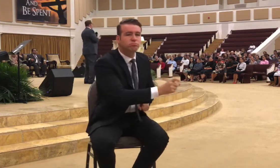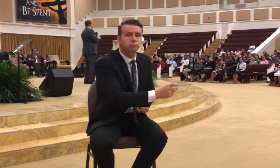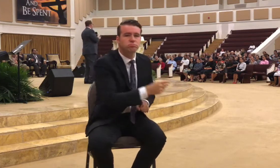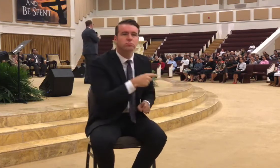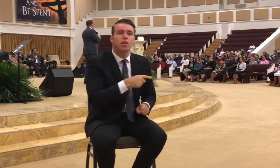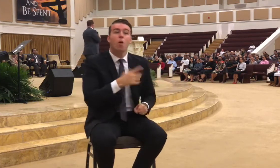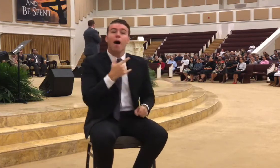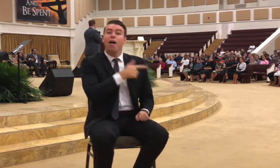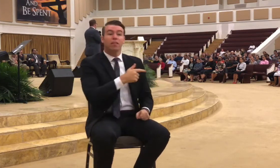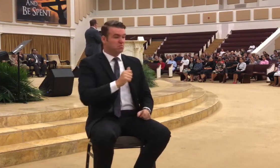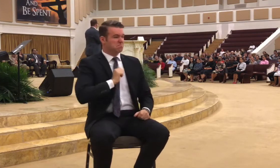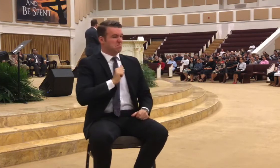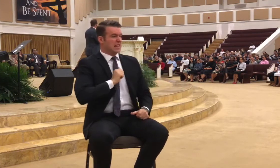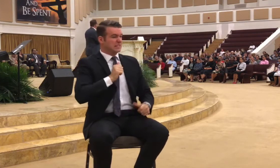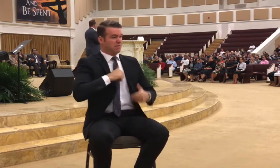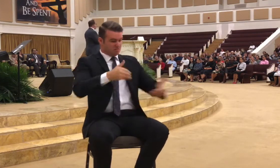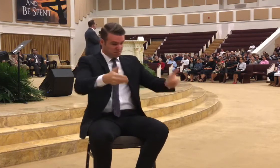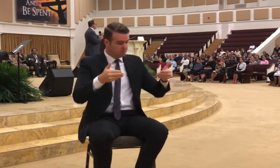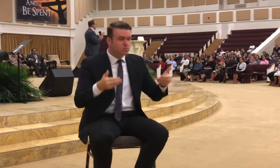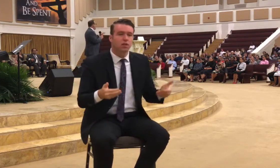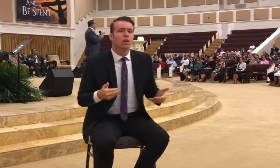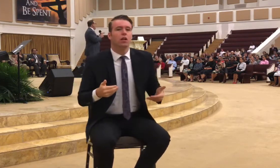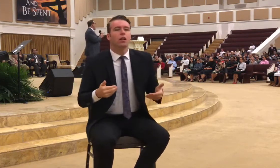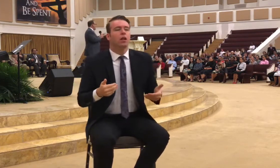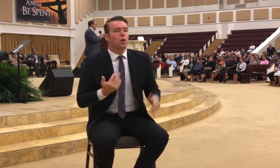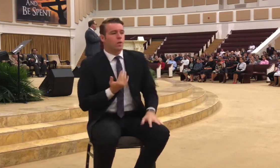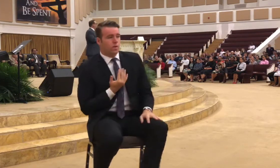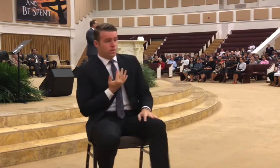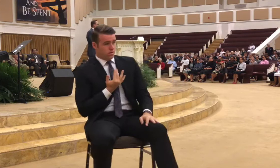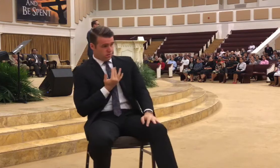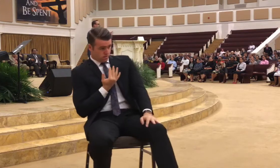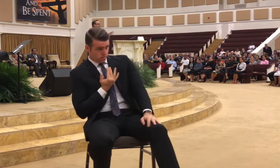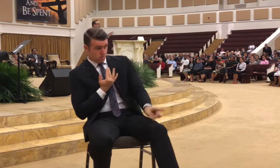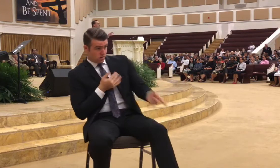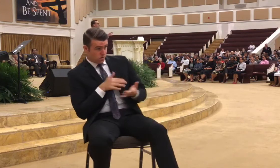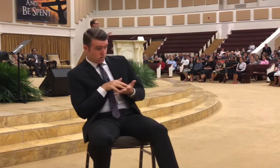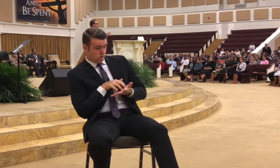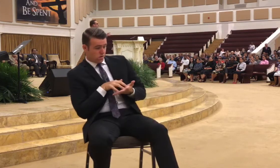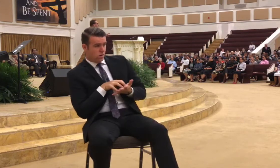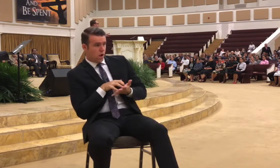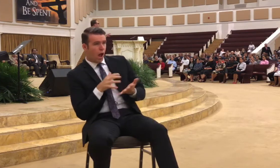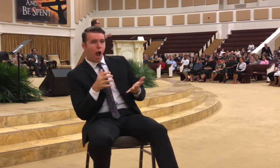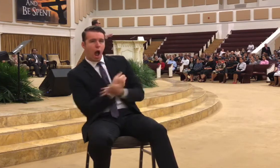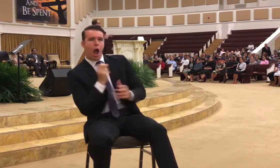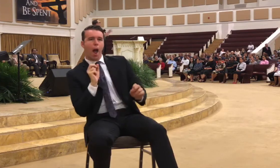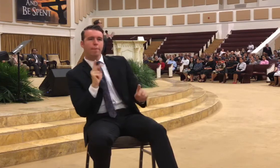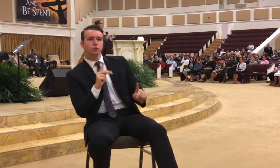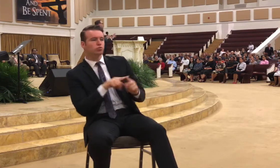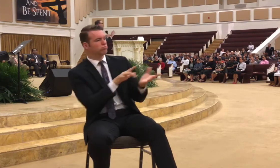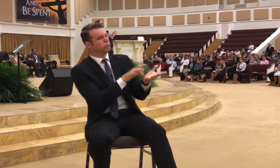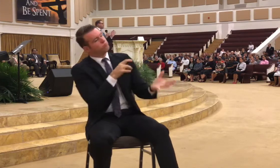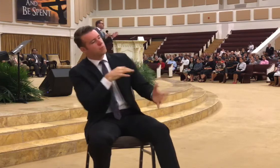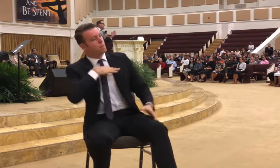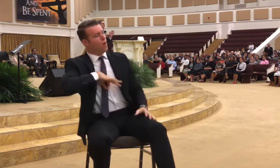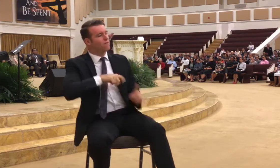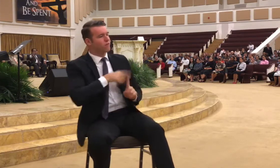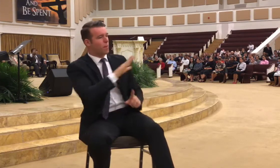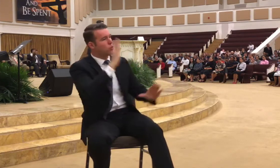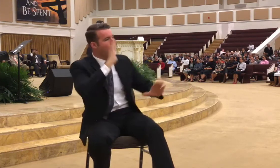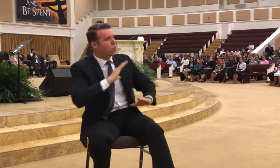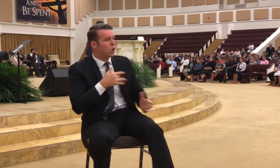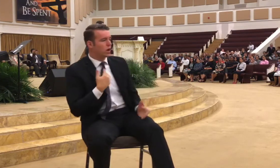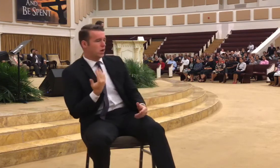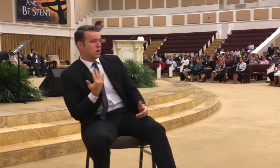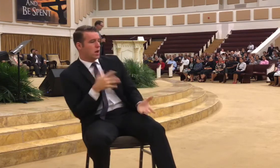don't have the guts to do anything for themselves except they just kind of hang out waiting for an opportunity to profit off of somebody